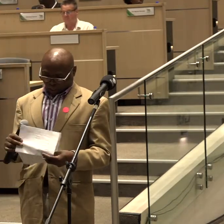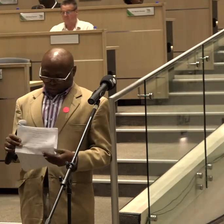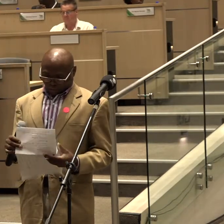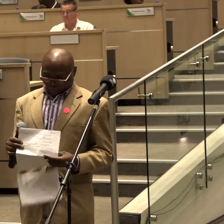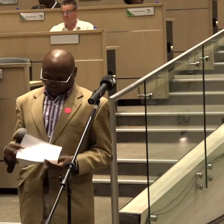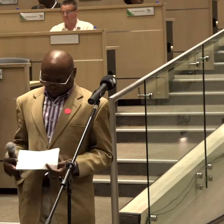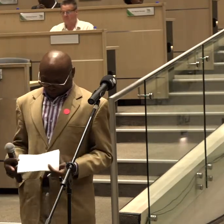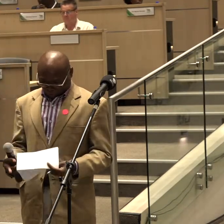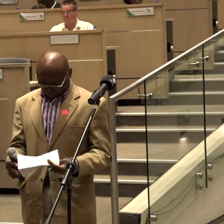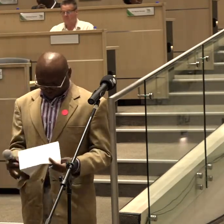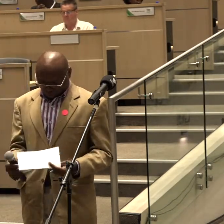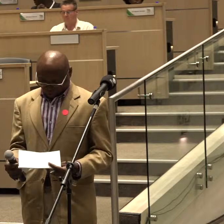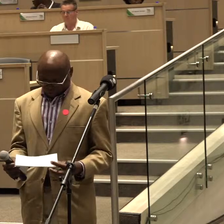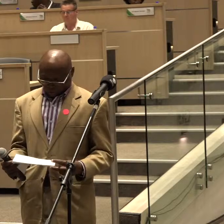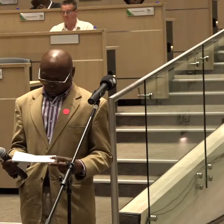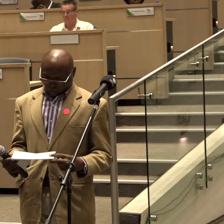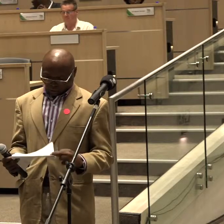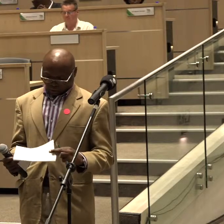probably